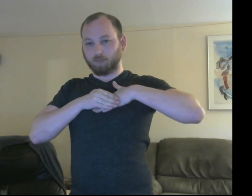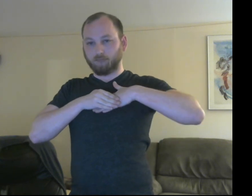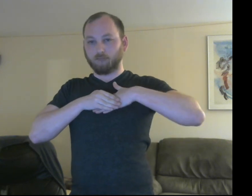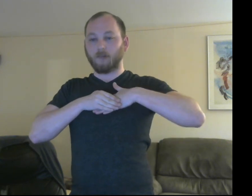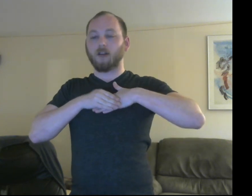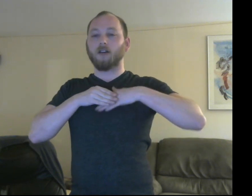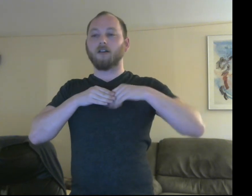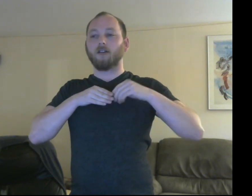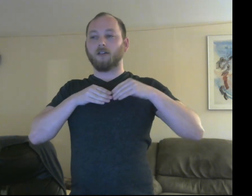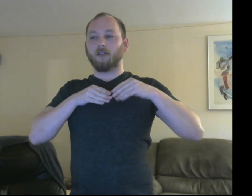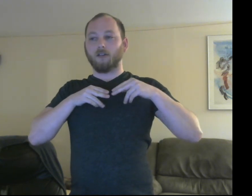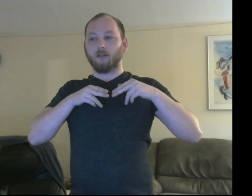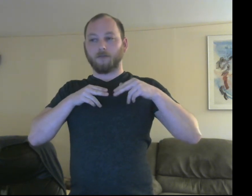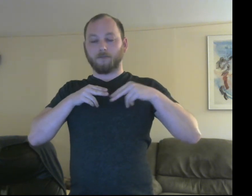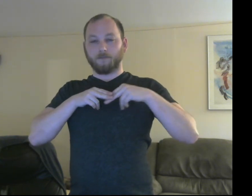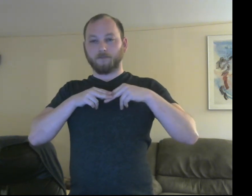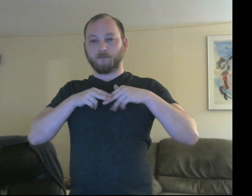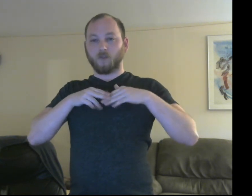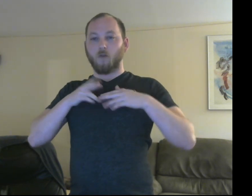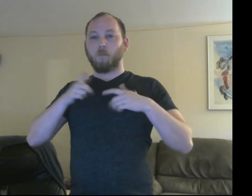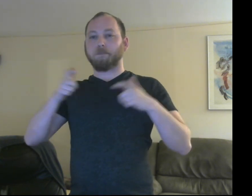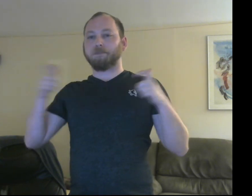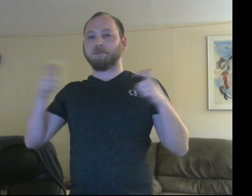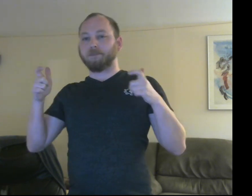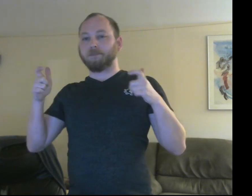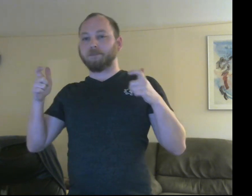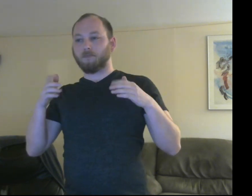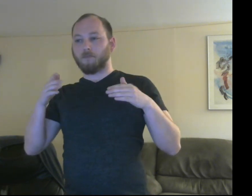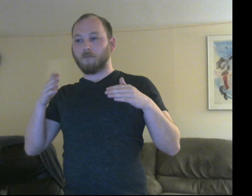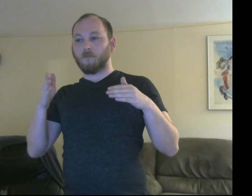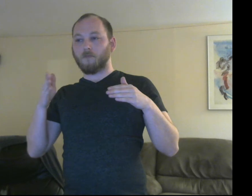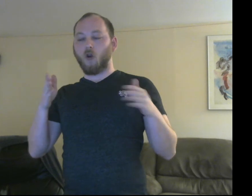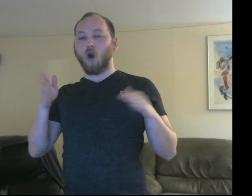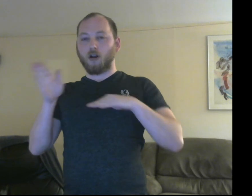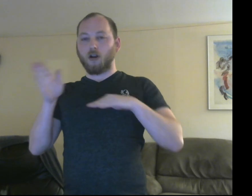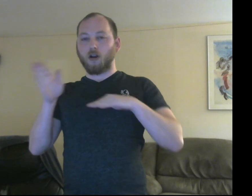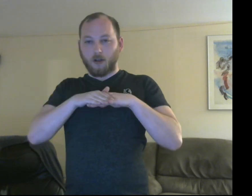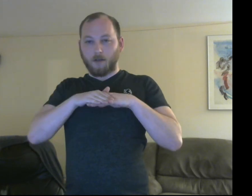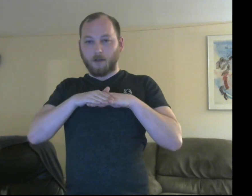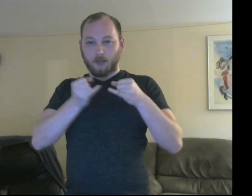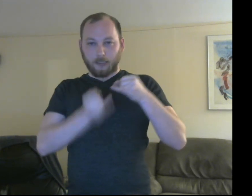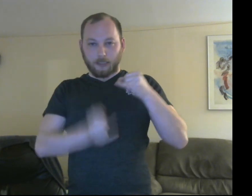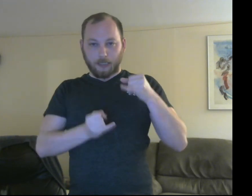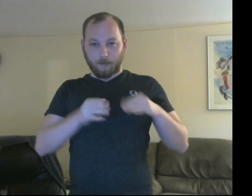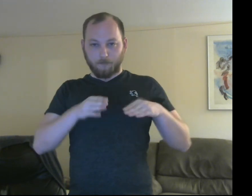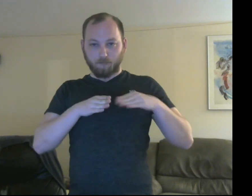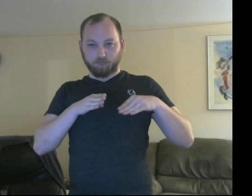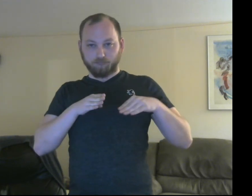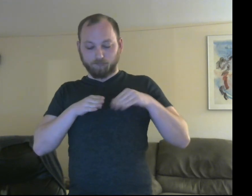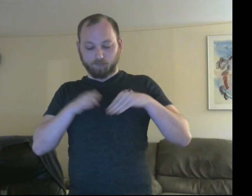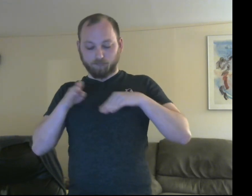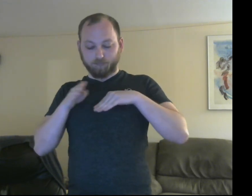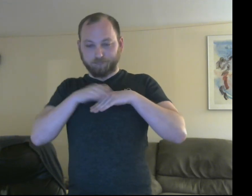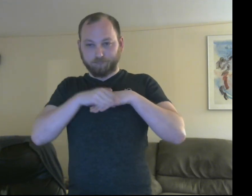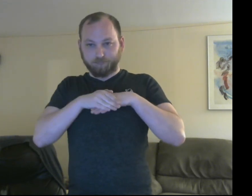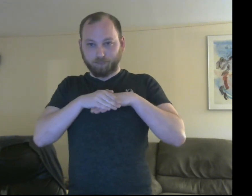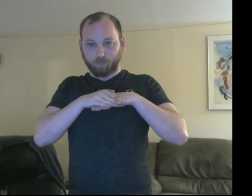that'll work, pinch it with your left hand, and then you're going to want to take the fat side through the back,